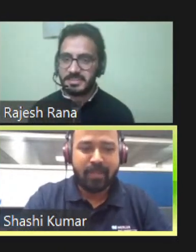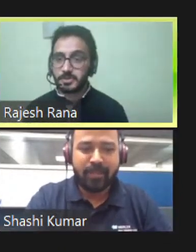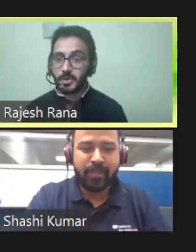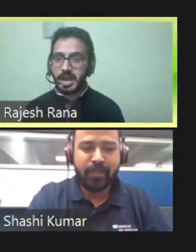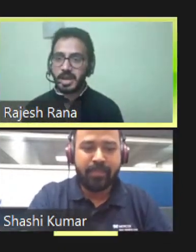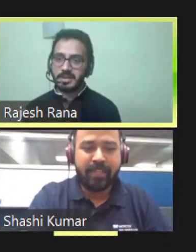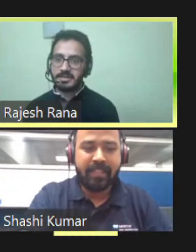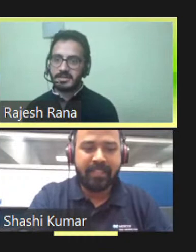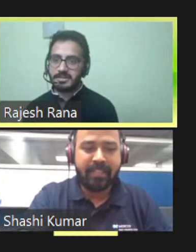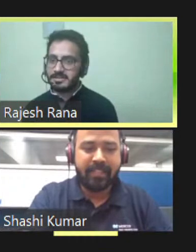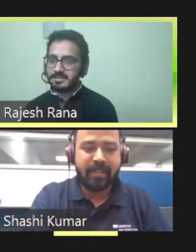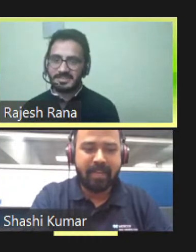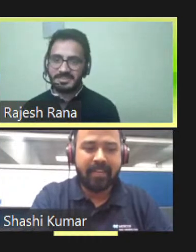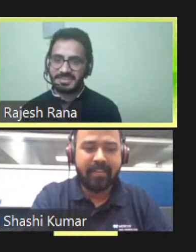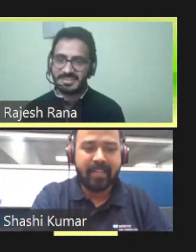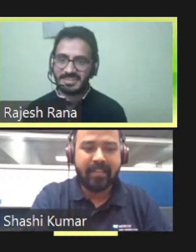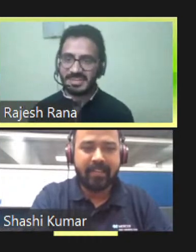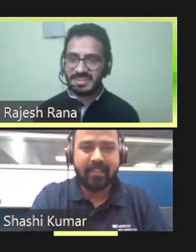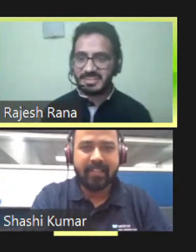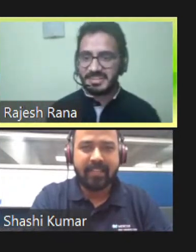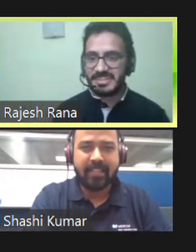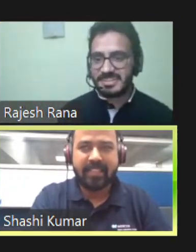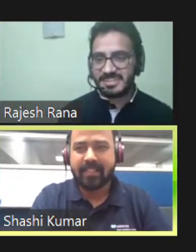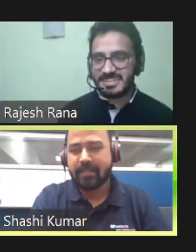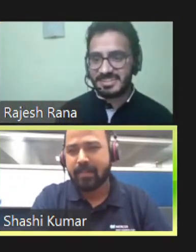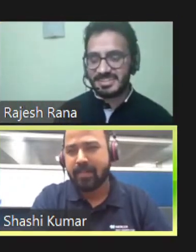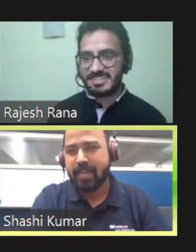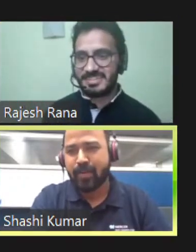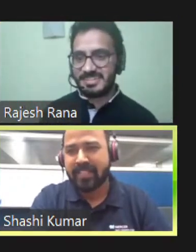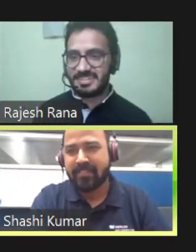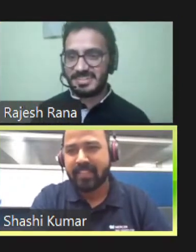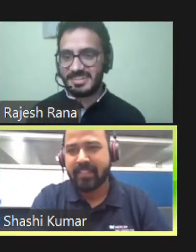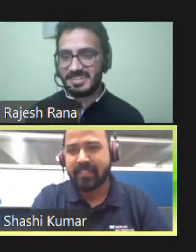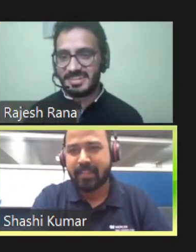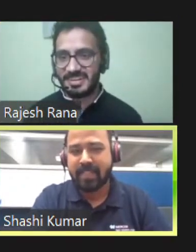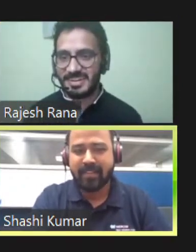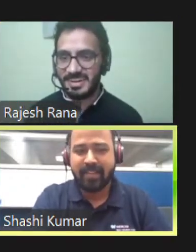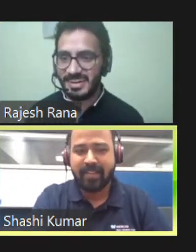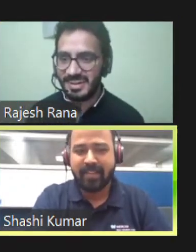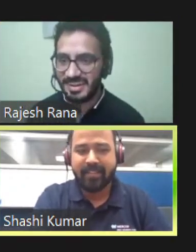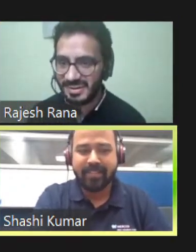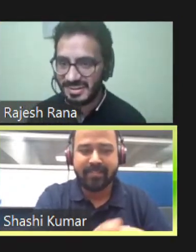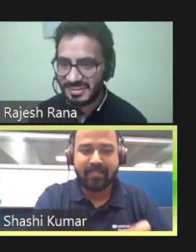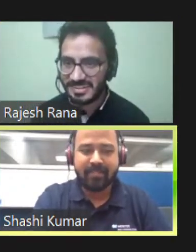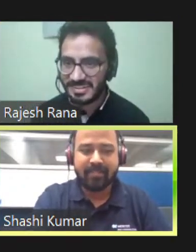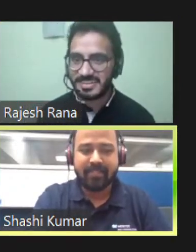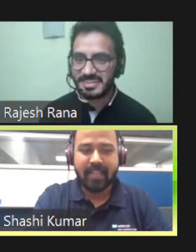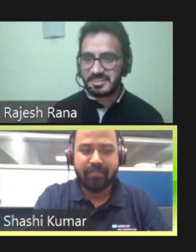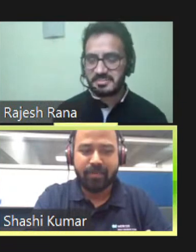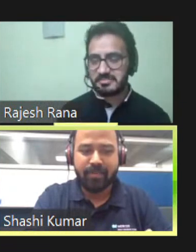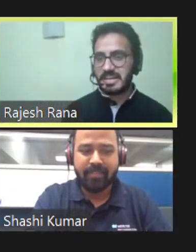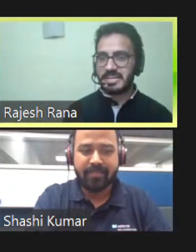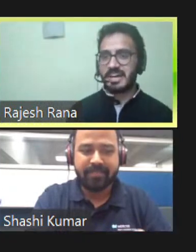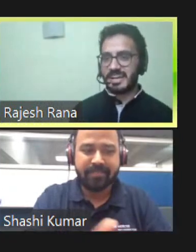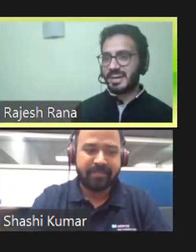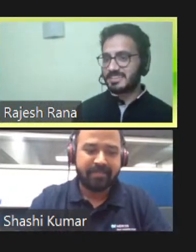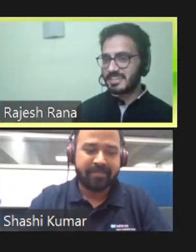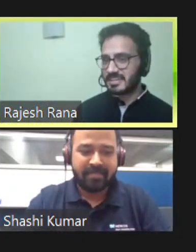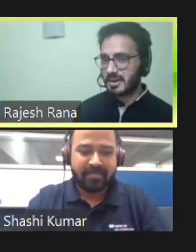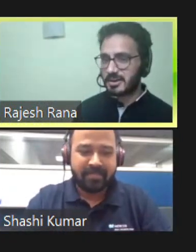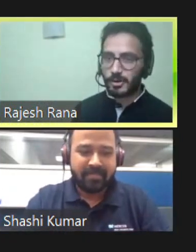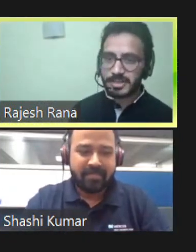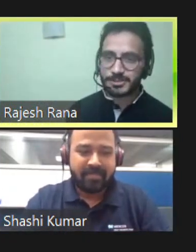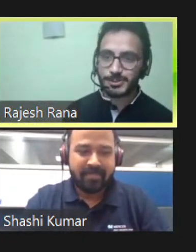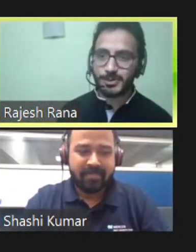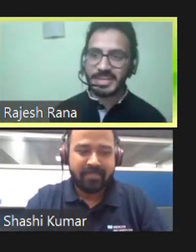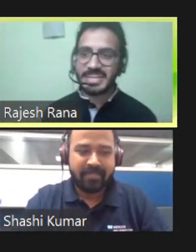I'm not sure. So Yeah, I can relate it. Yes, he's some guy who has invented something, I guess. Telephone? right, I